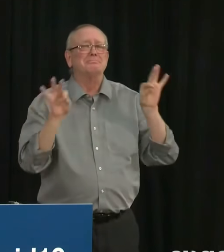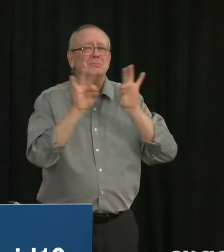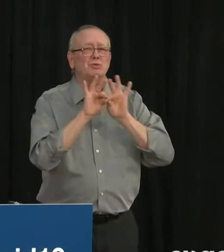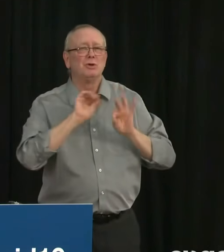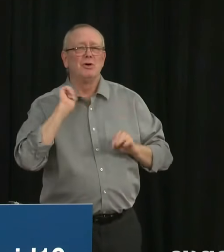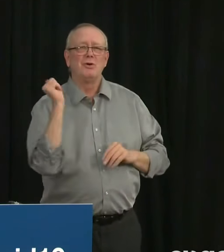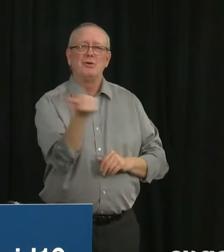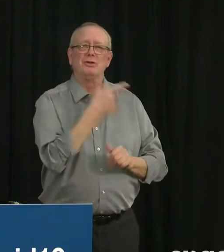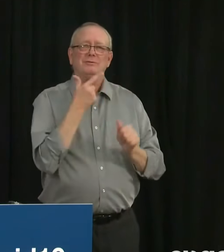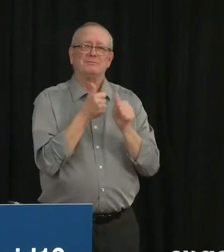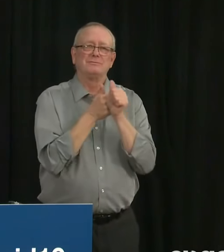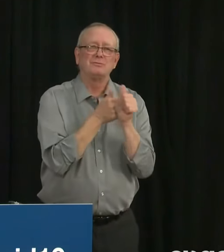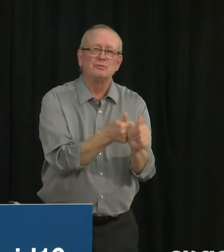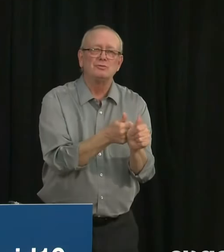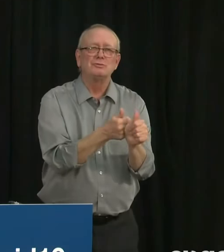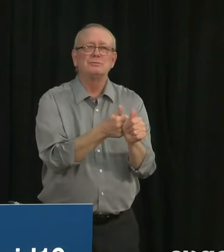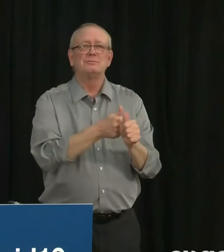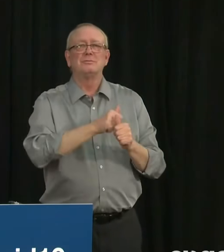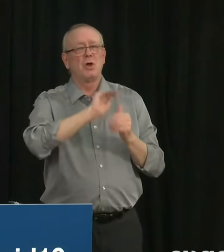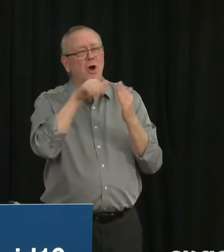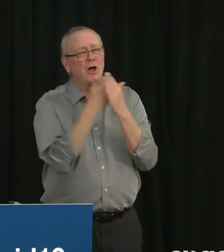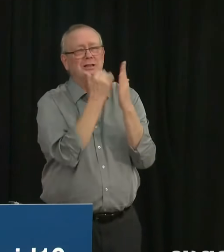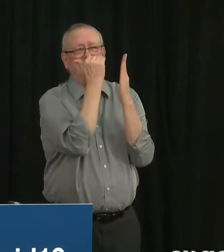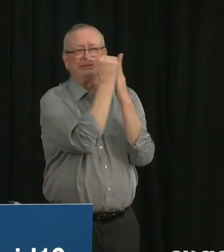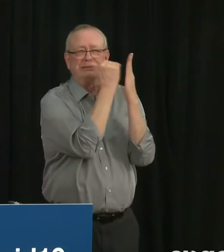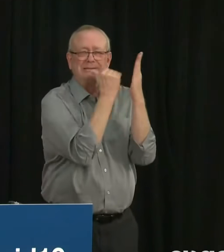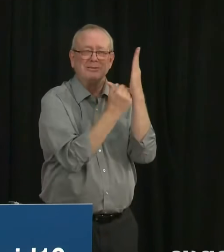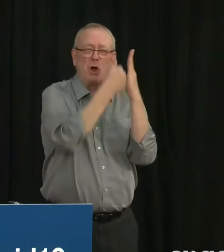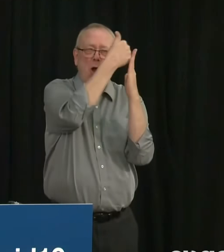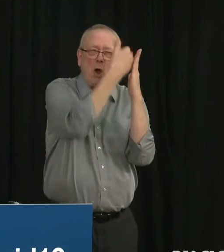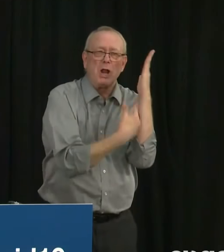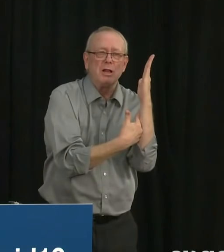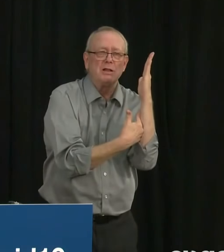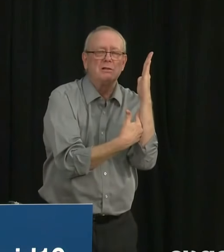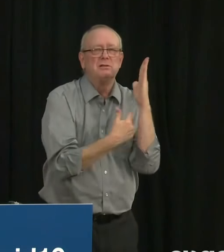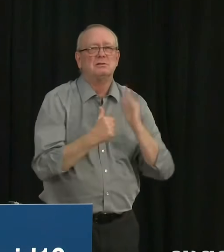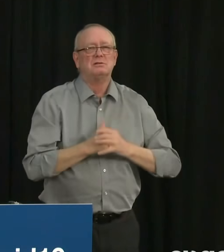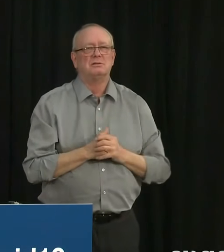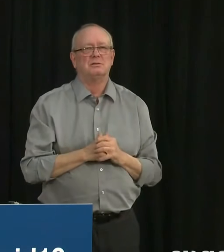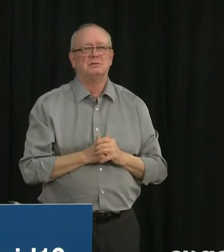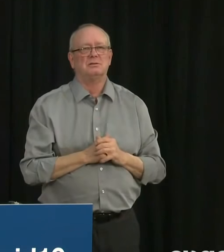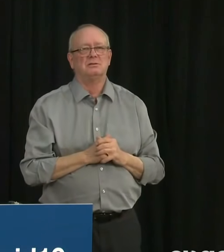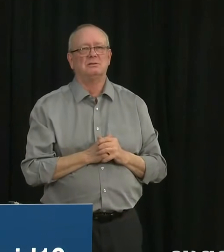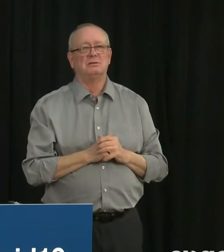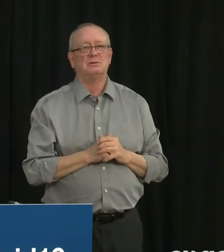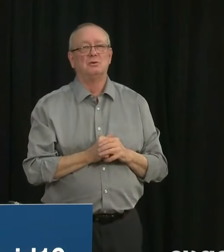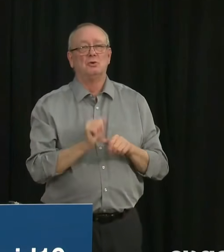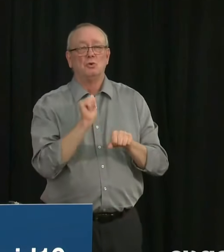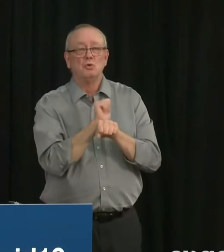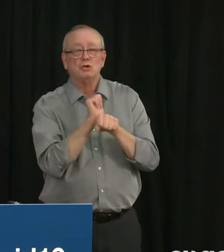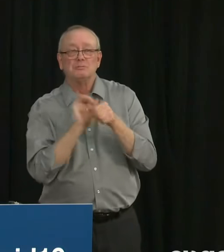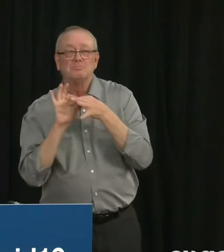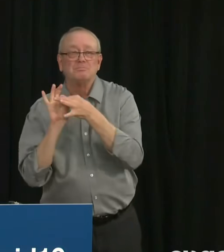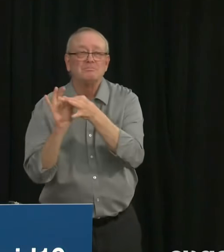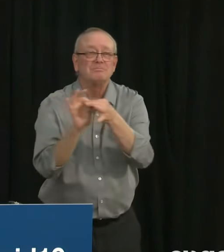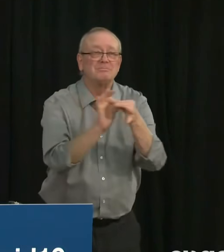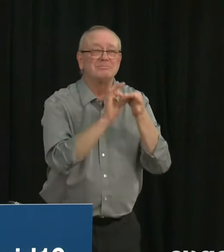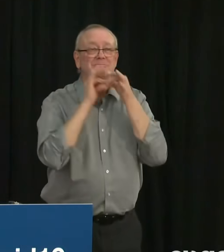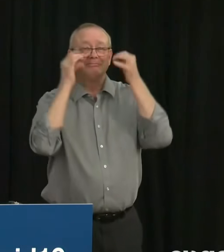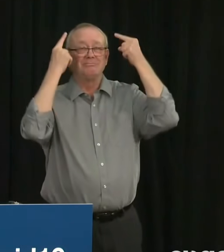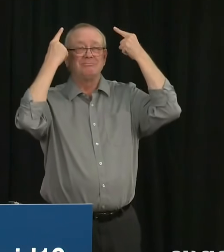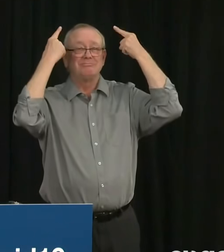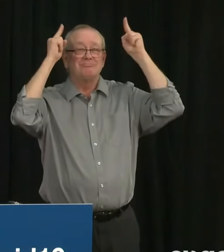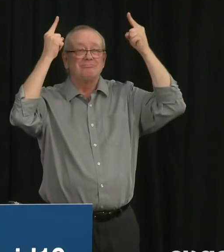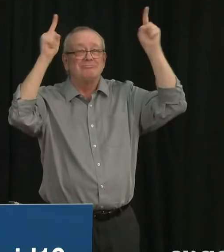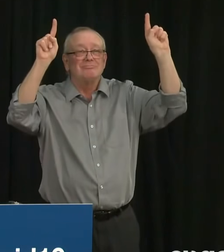to follow every measure. Just as we all need to work together to be successful, the restrictions in place are only successful